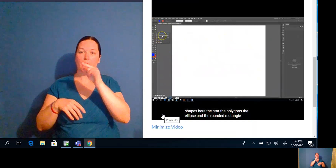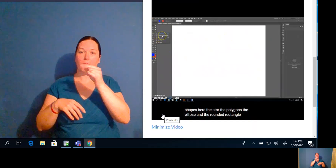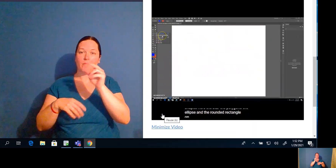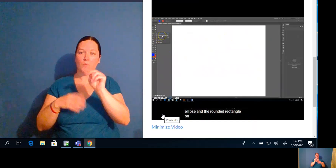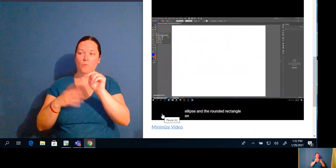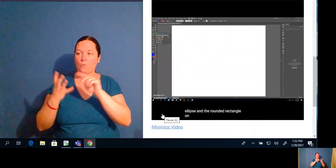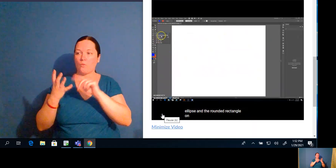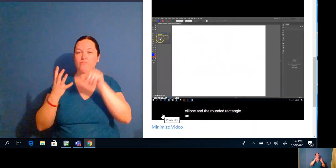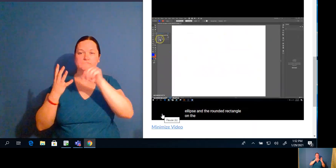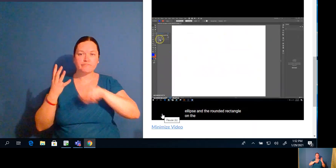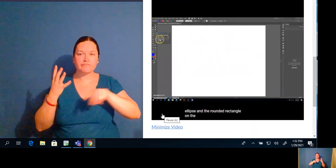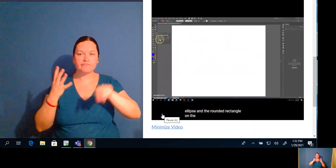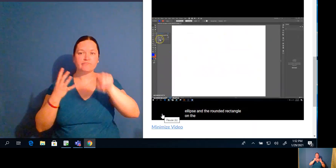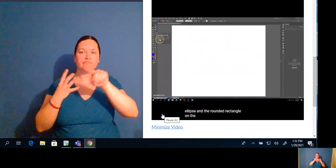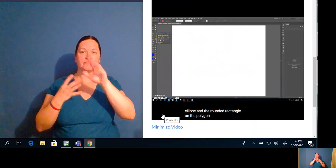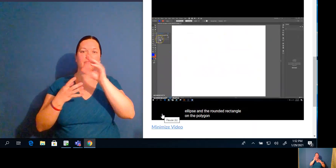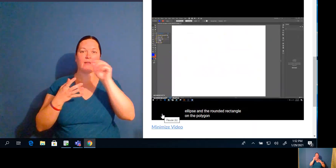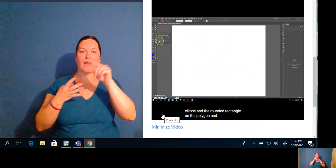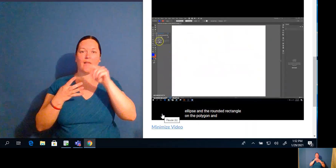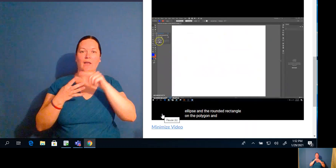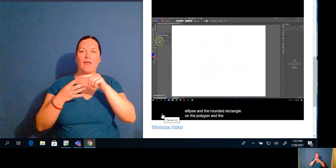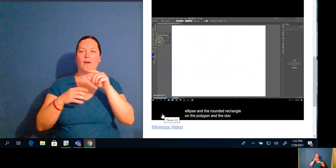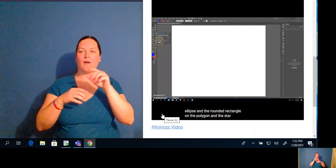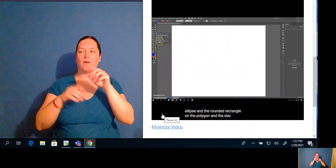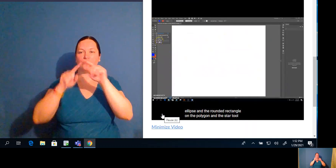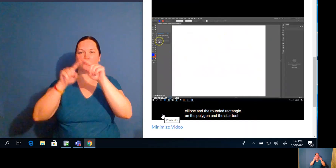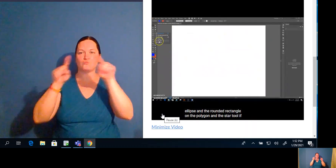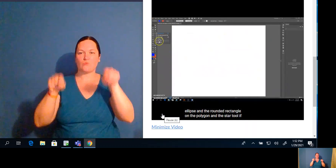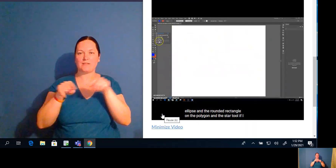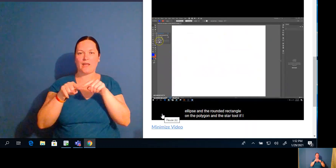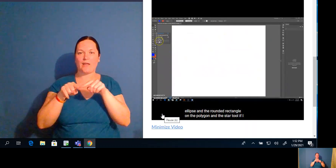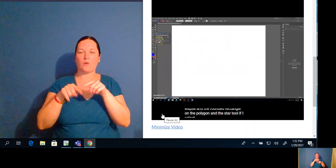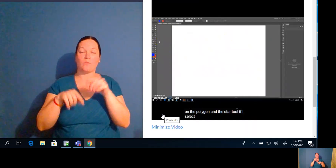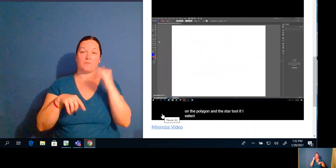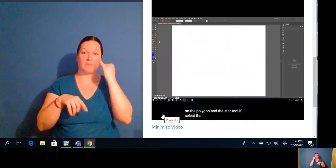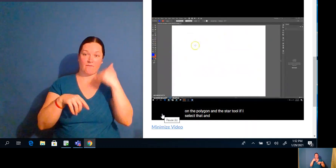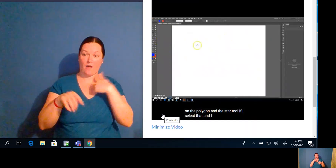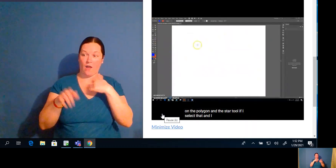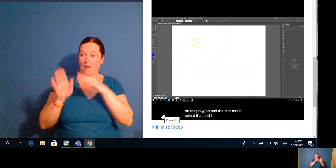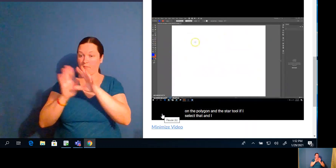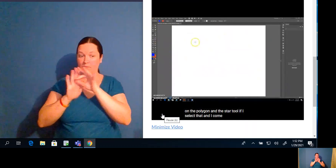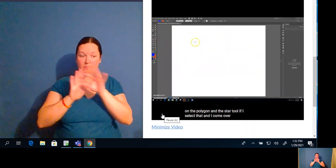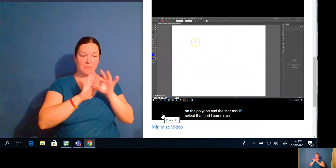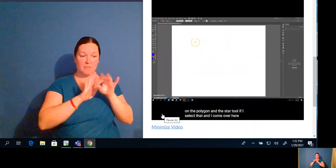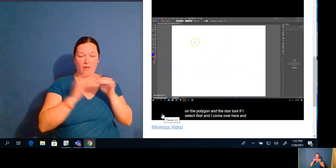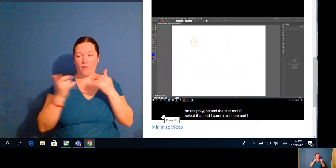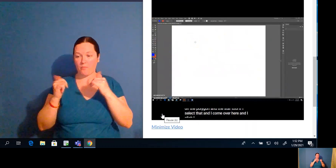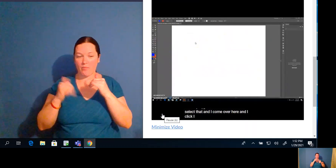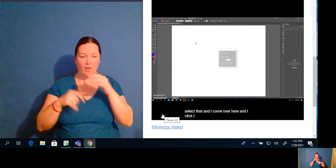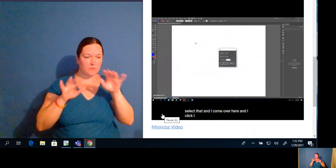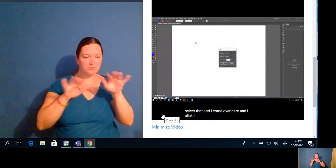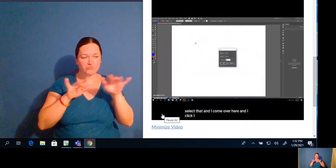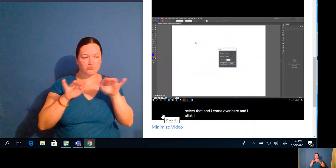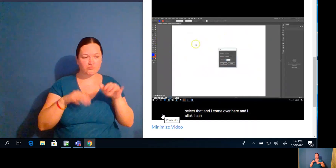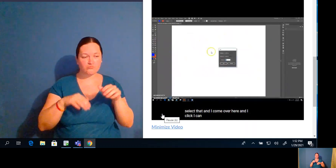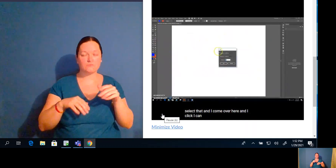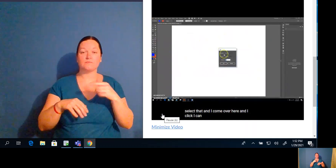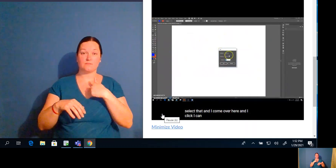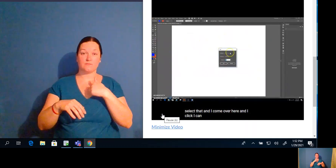rounded rectangle. On the polygon and the star tool, if I select that and I come over here and I